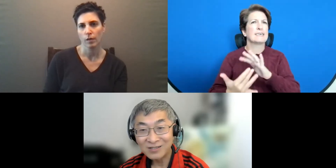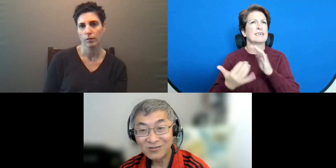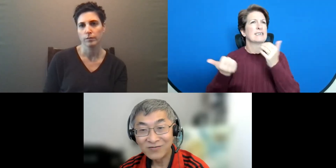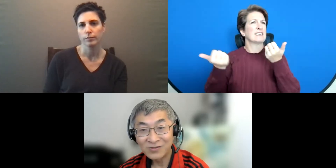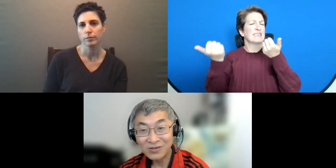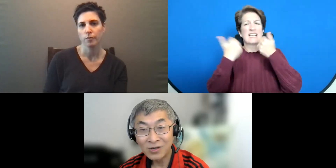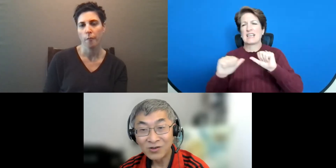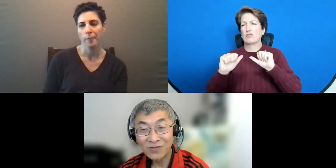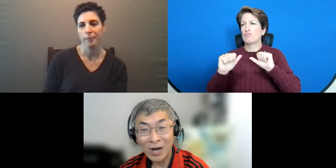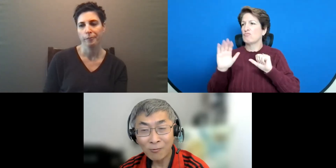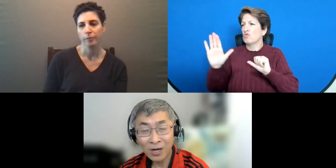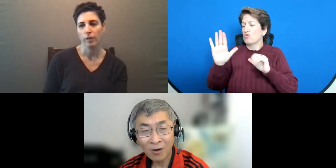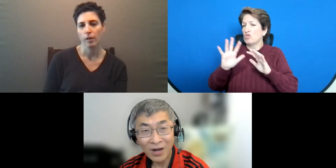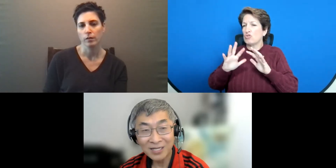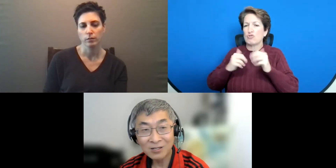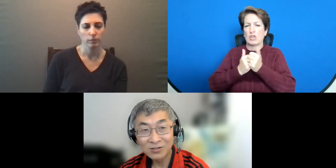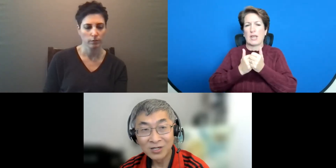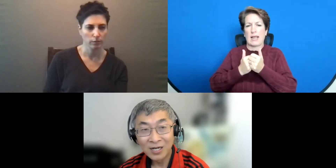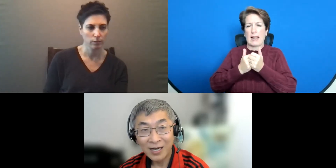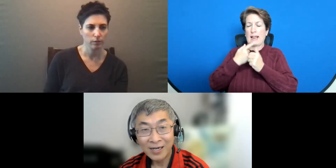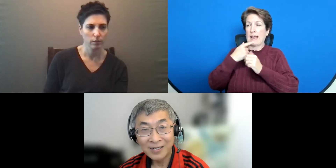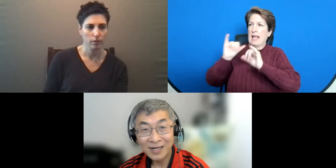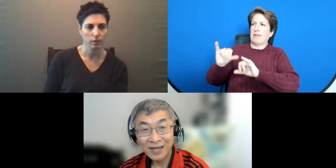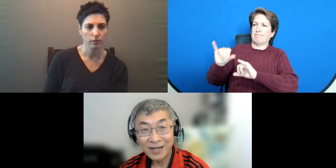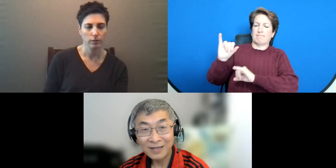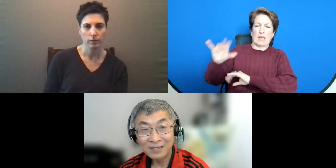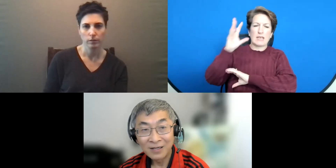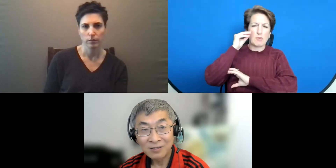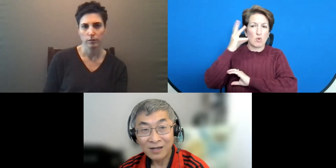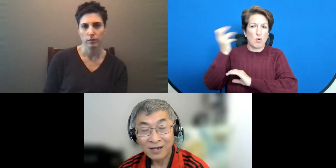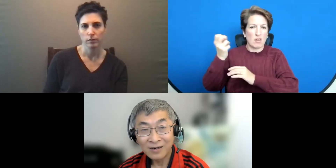challenges you've run into, and